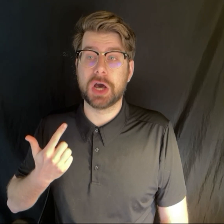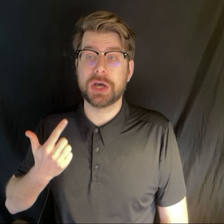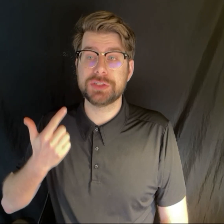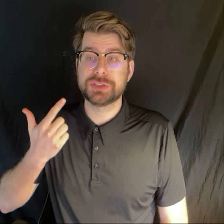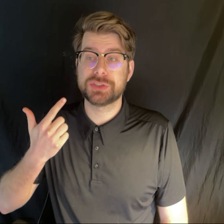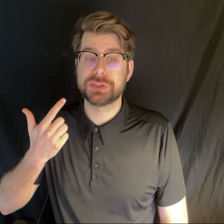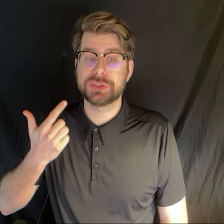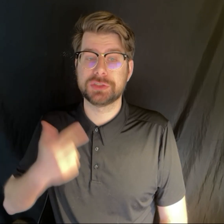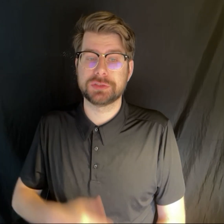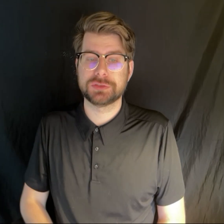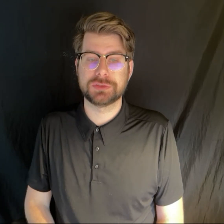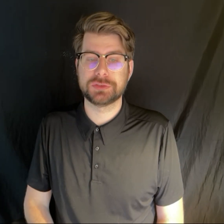lush,